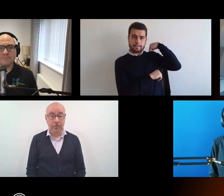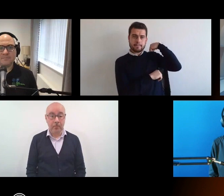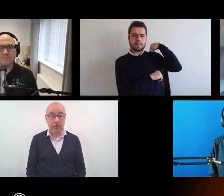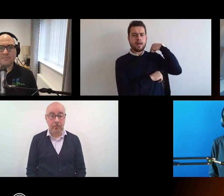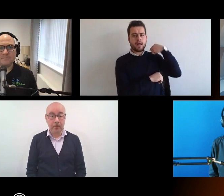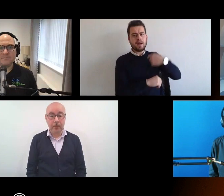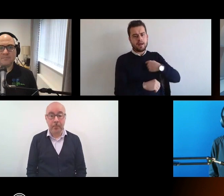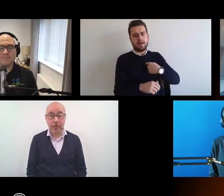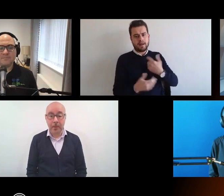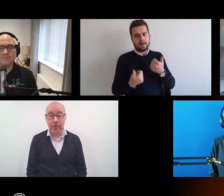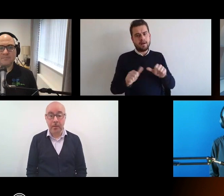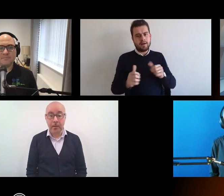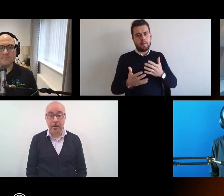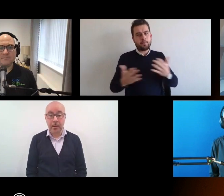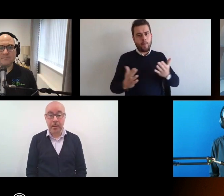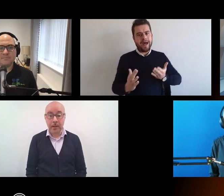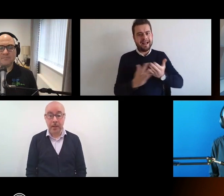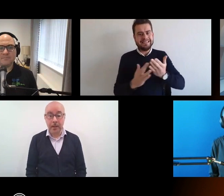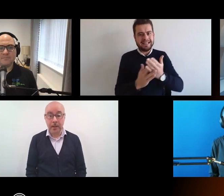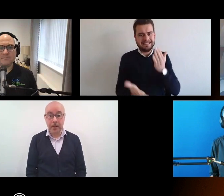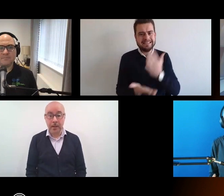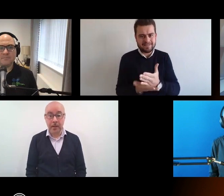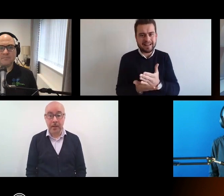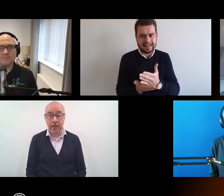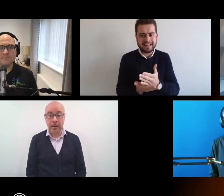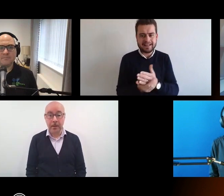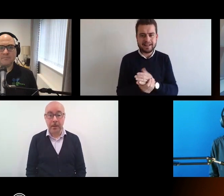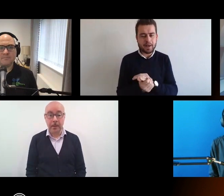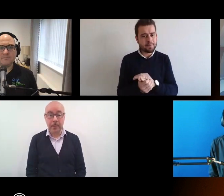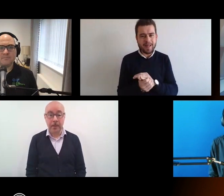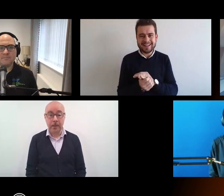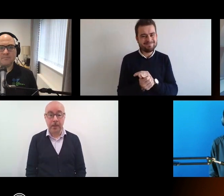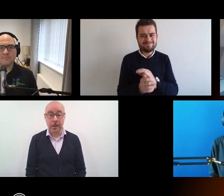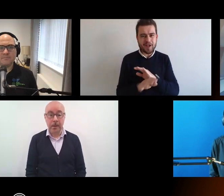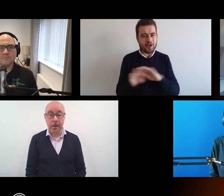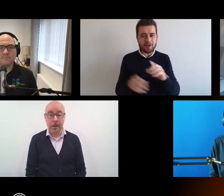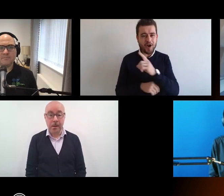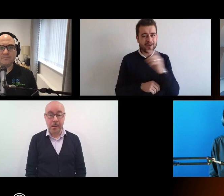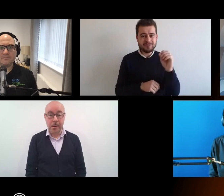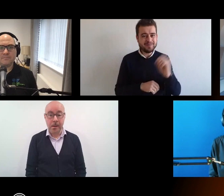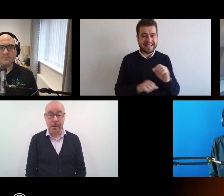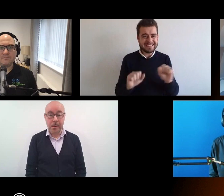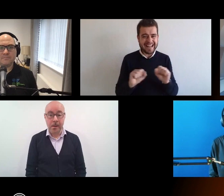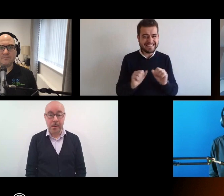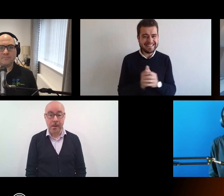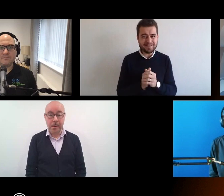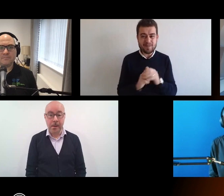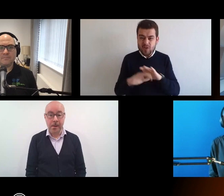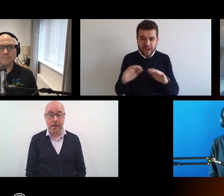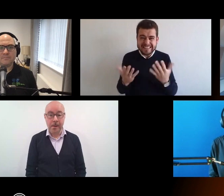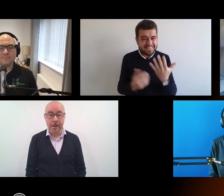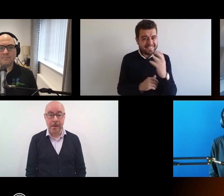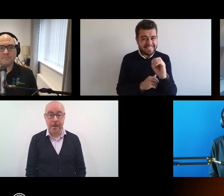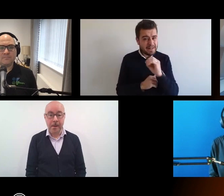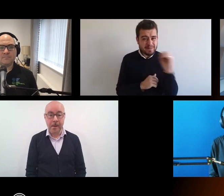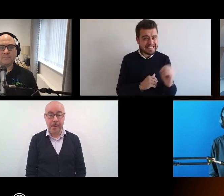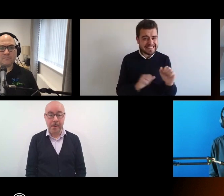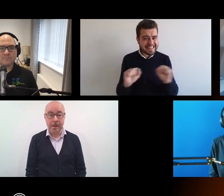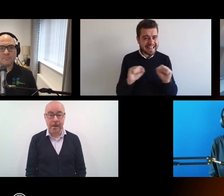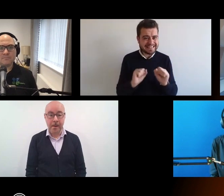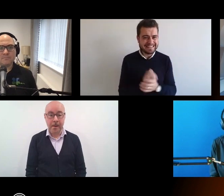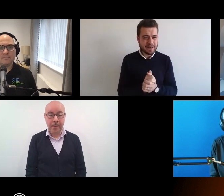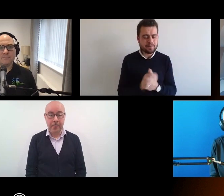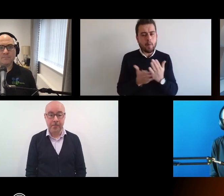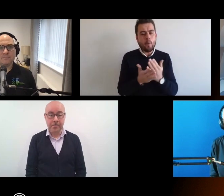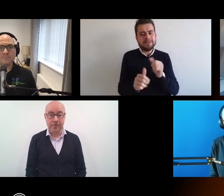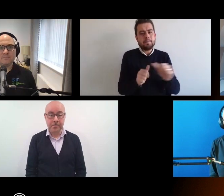And if I think about my child's experience and my own experience, of course, there's much more access now, but it's nowhere near